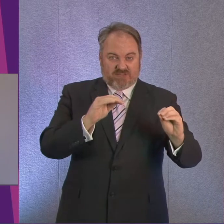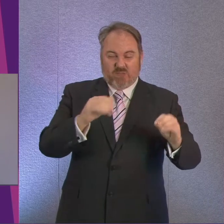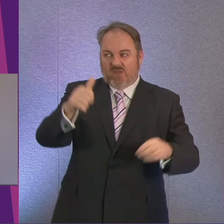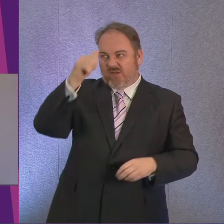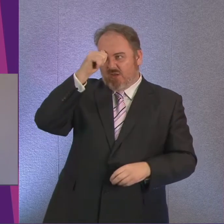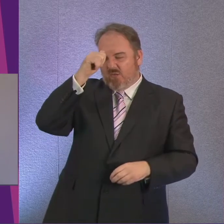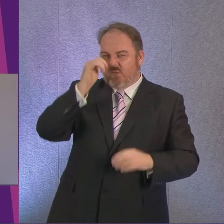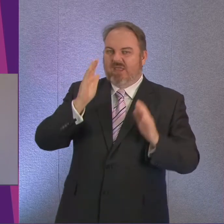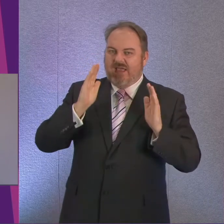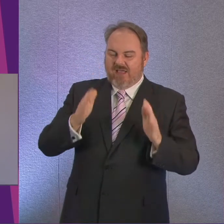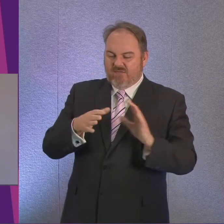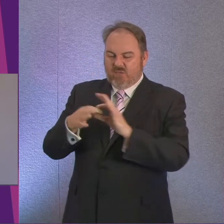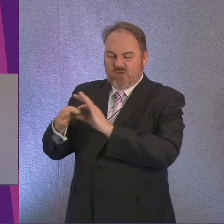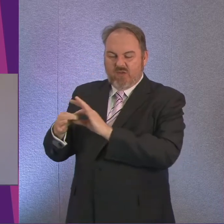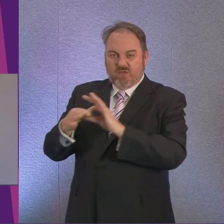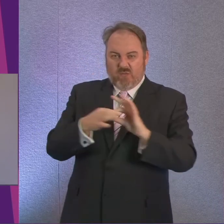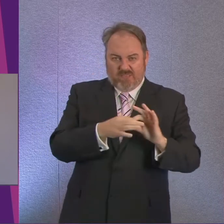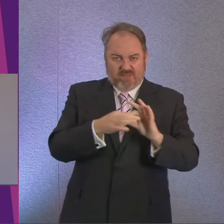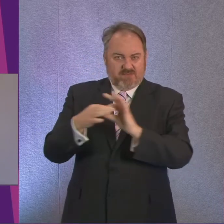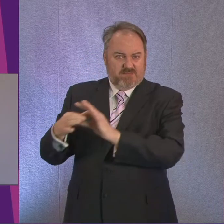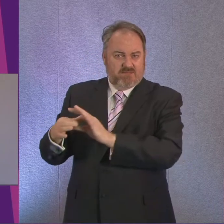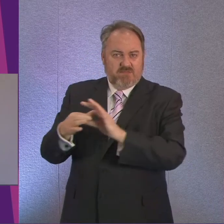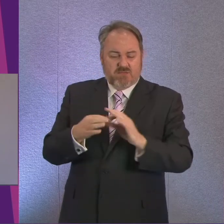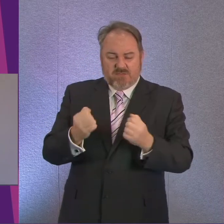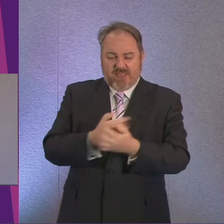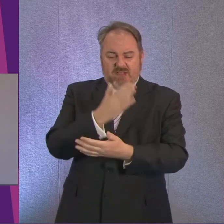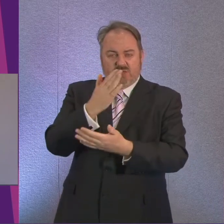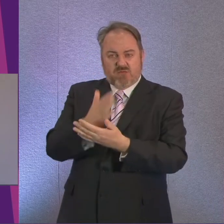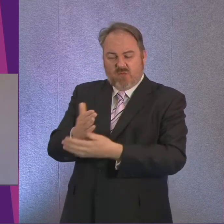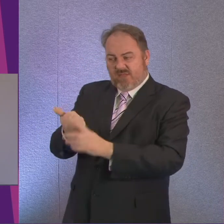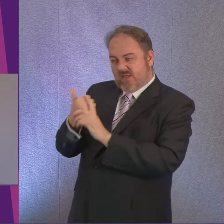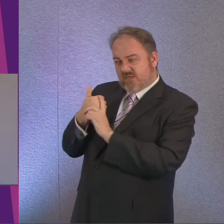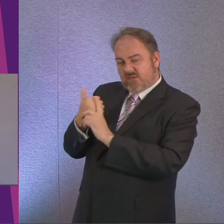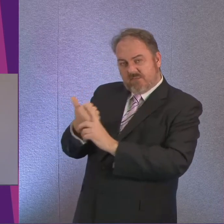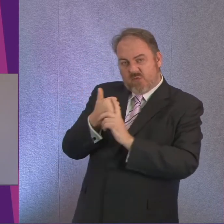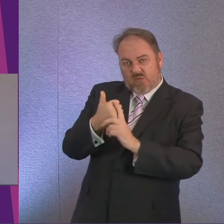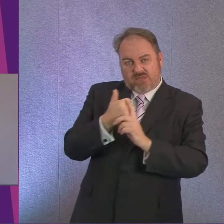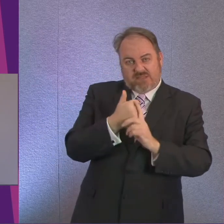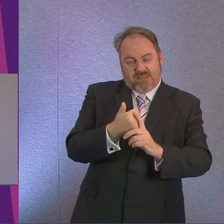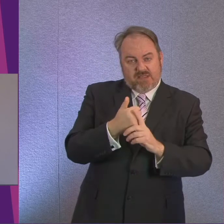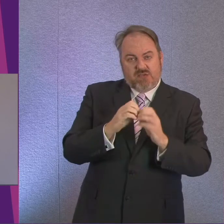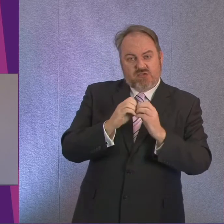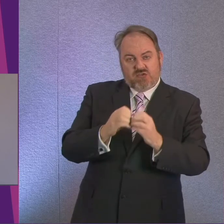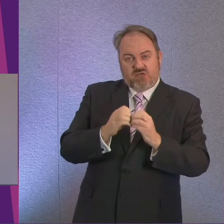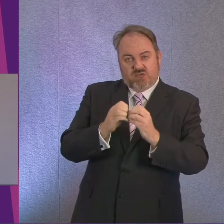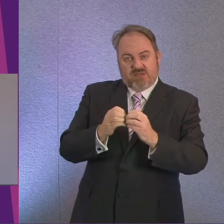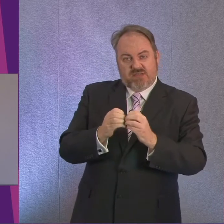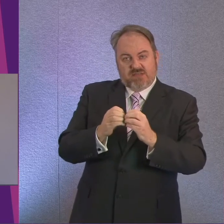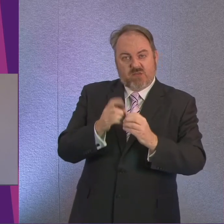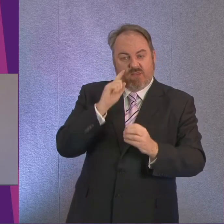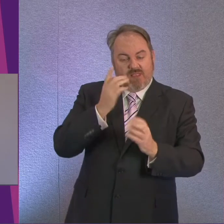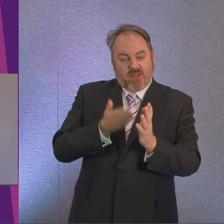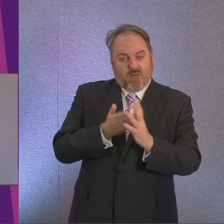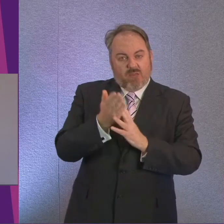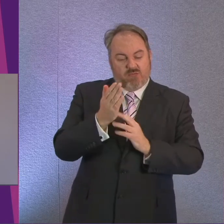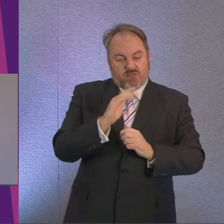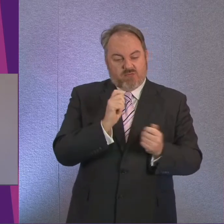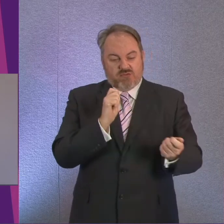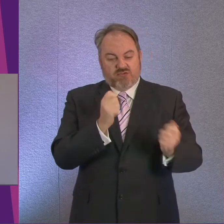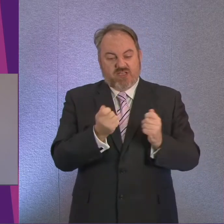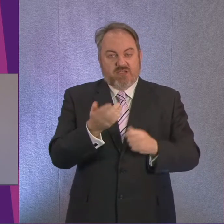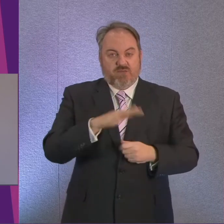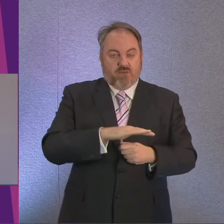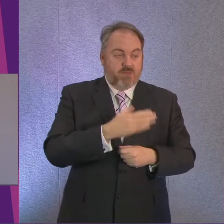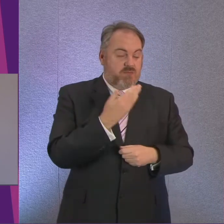to work much closer together to make sure we're supporting students during that transition from school to college or school to university in this